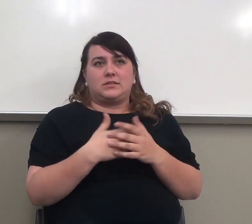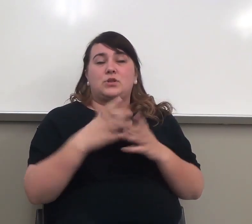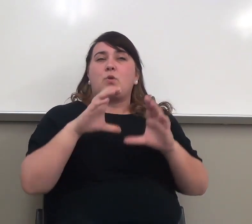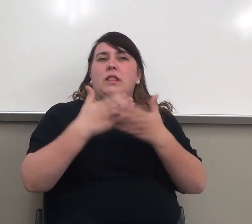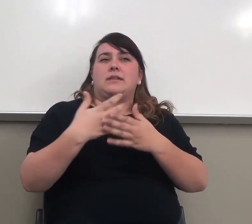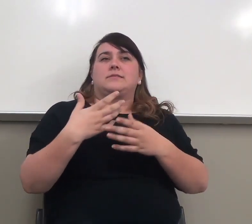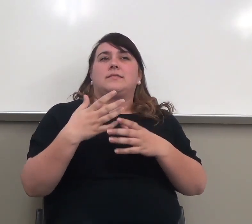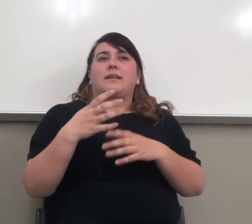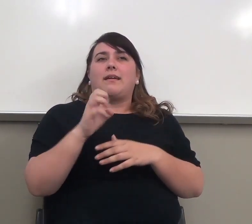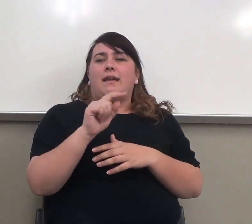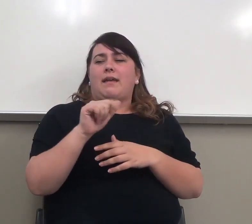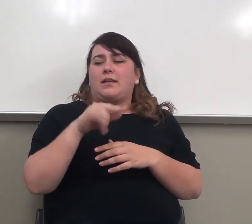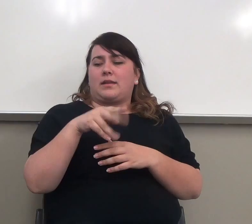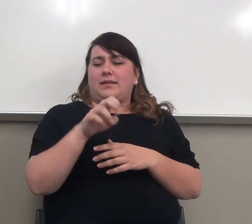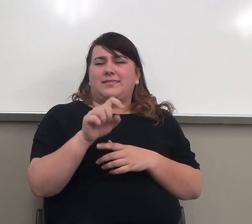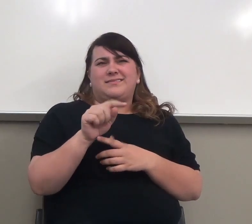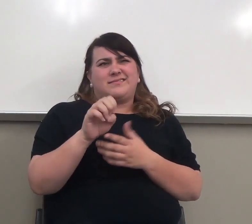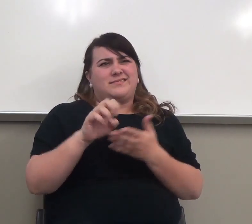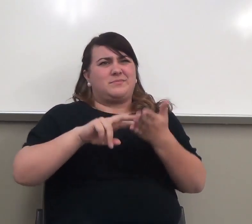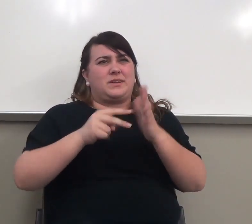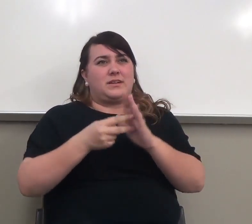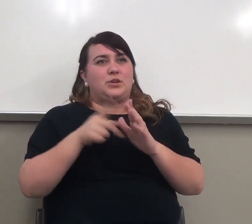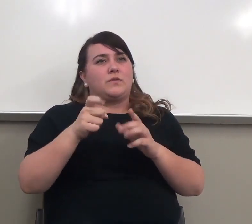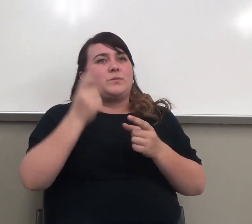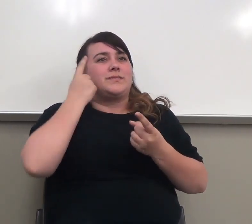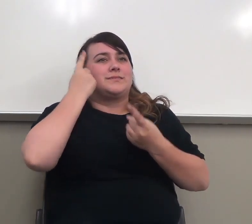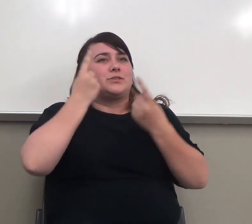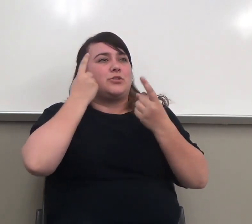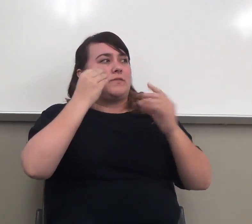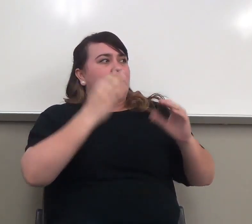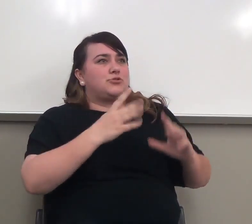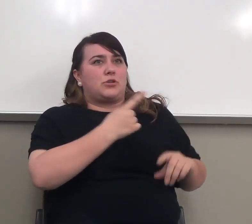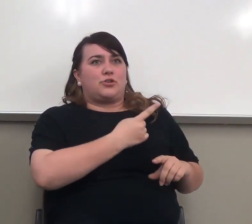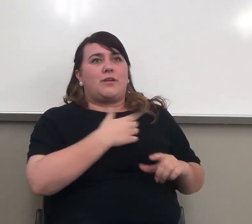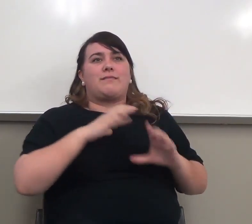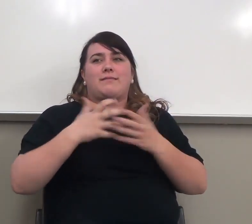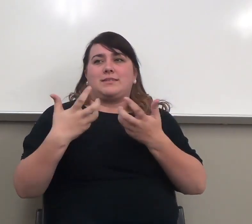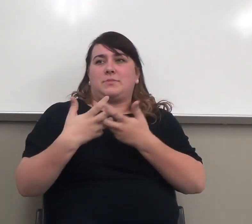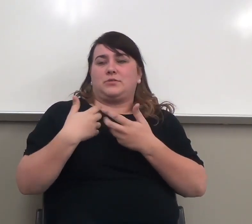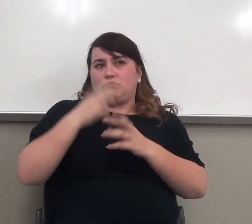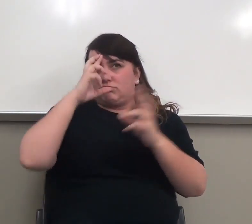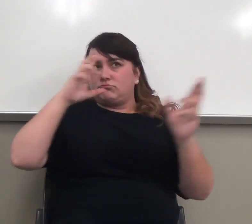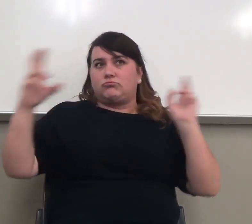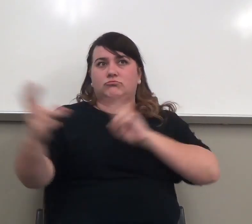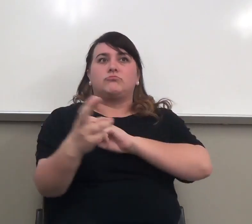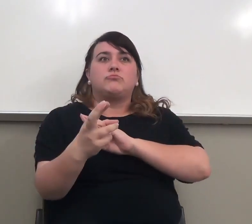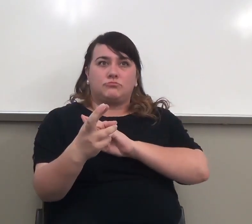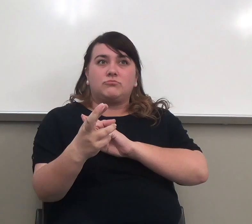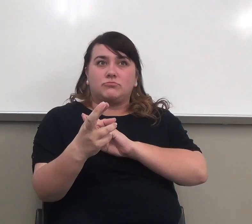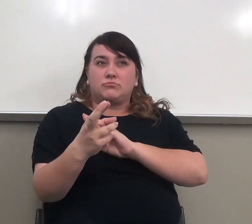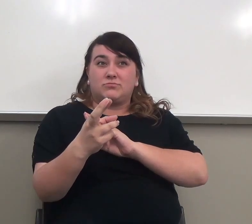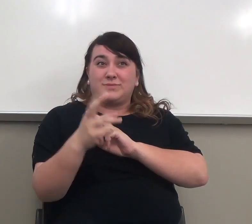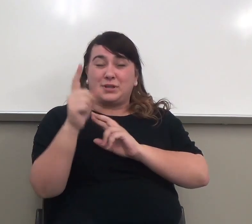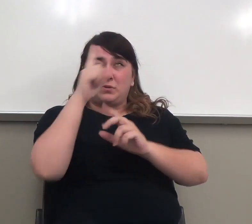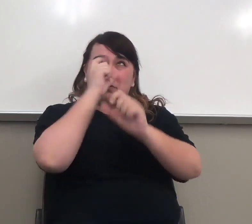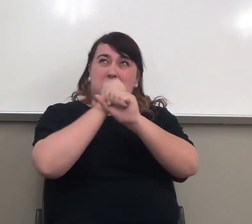are expected to be considerate of the instructor and your classmate. Can you imagine what that word